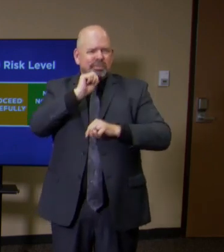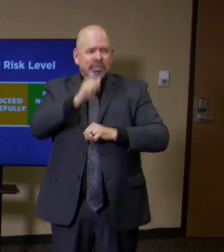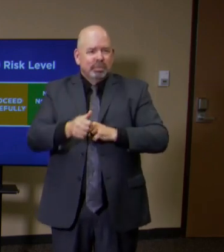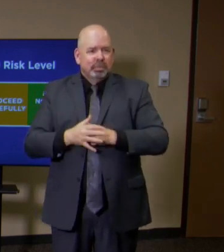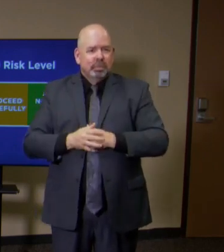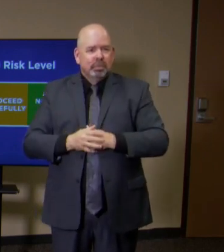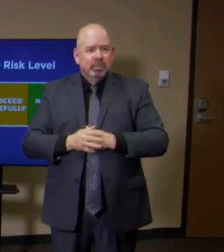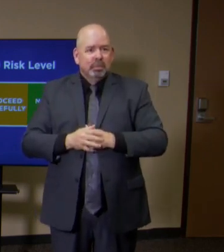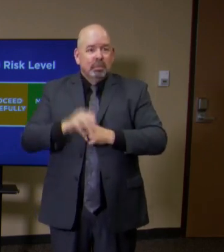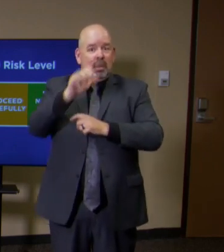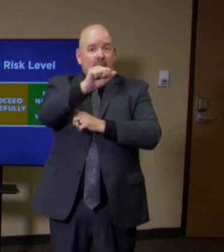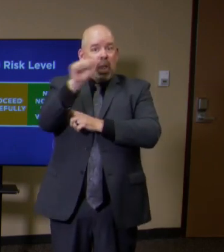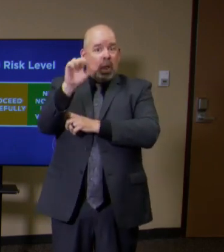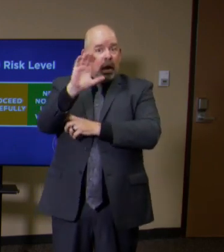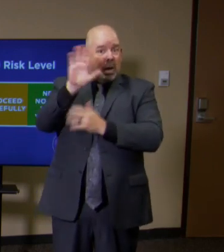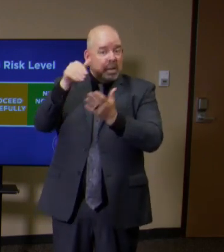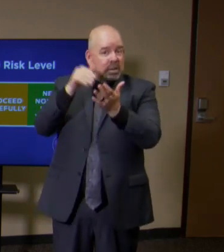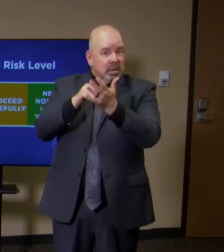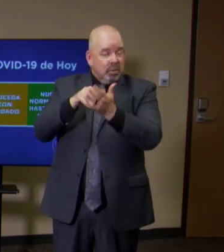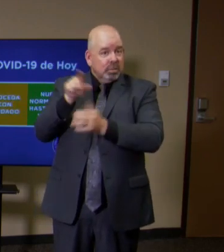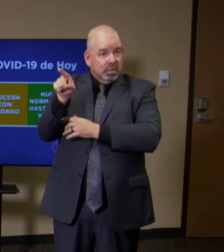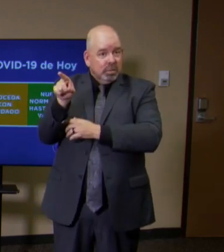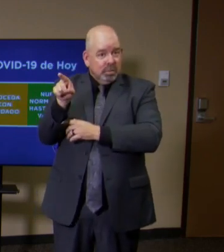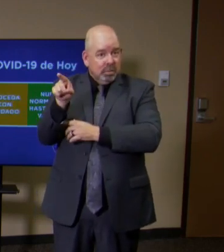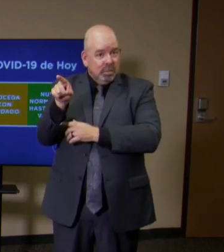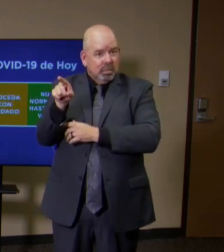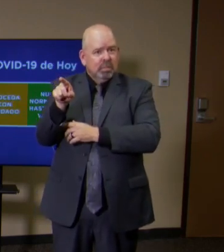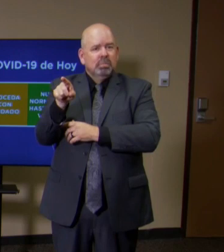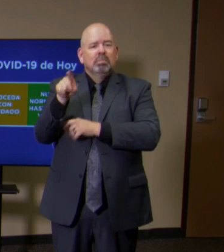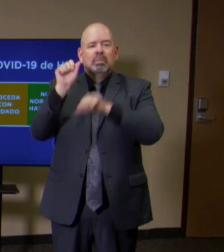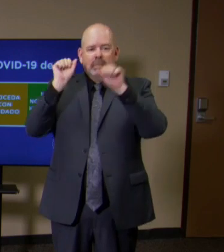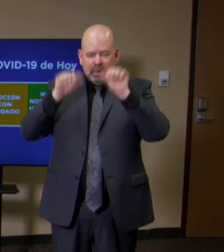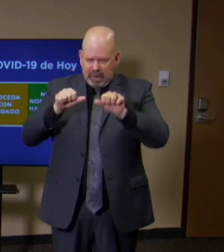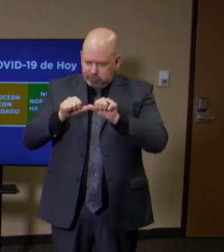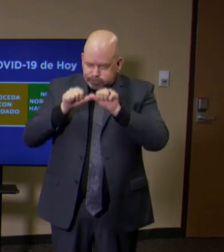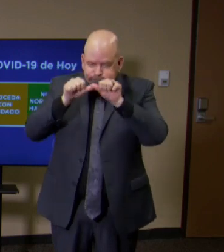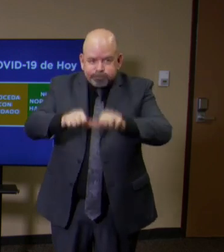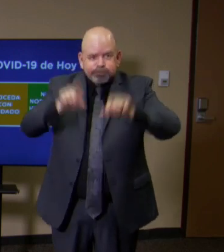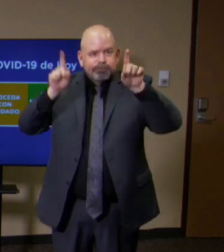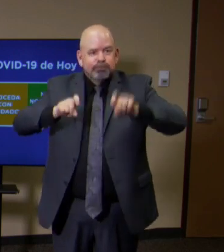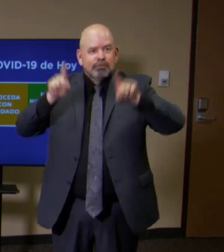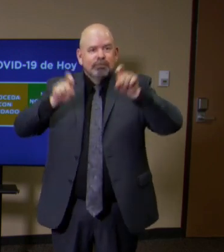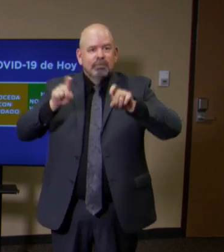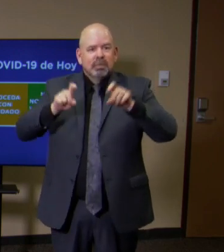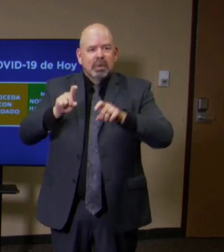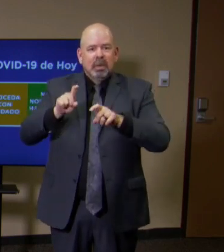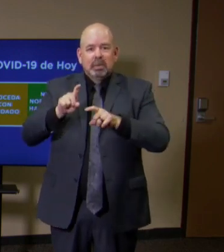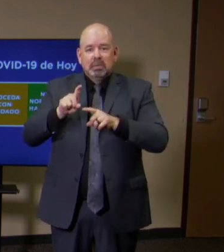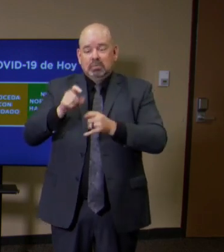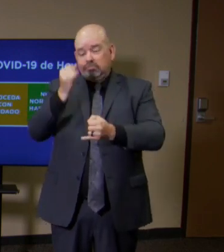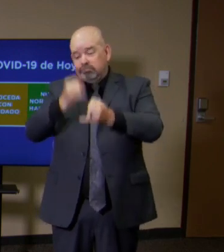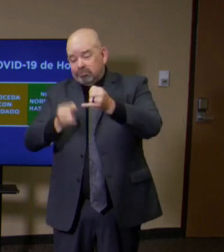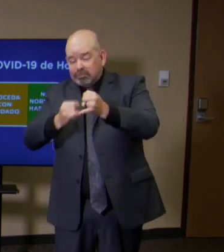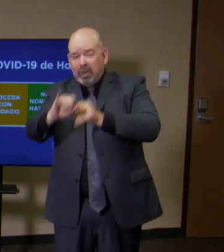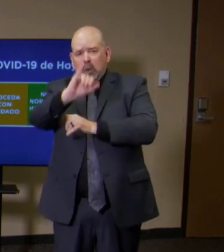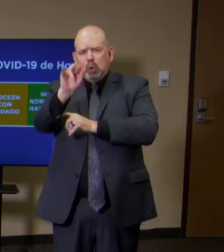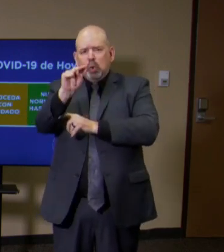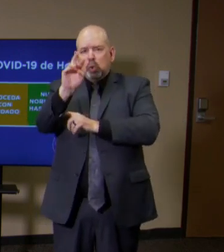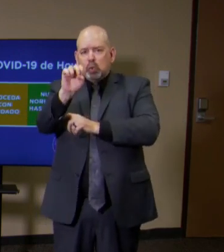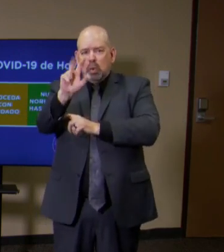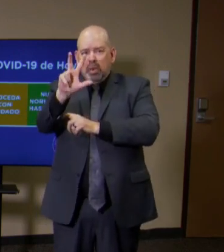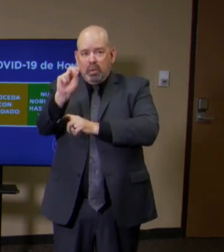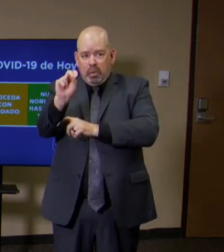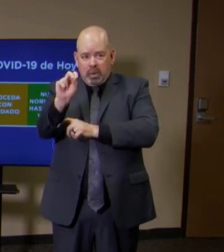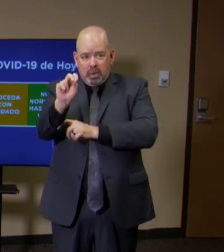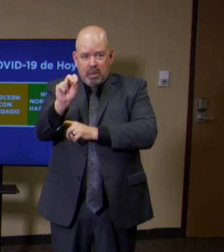federal kits for June 30th. We're going to work to keep whatever testing we have now, but we're going to have to